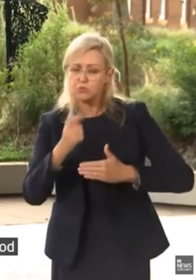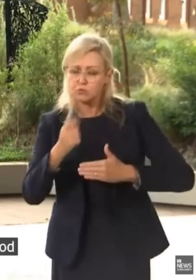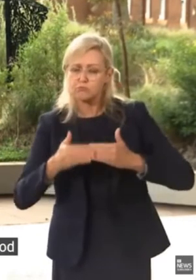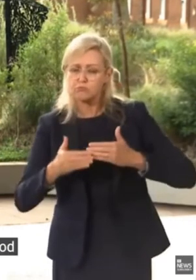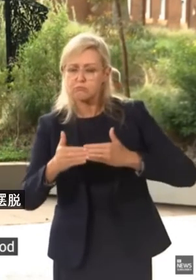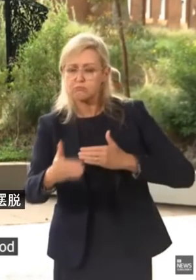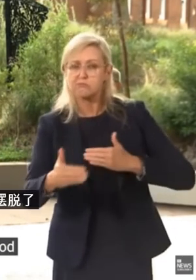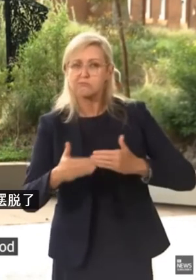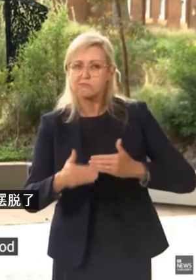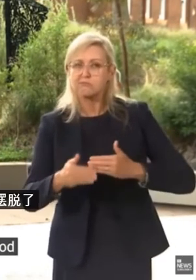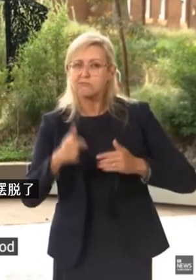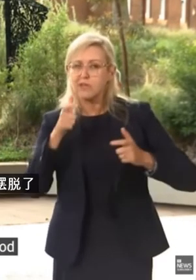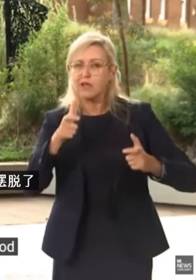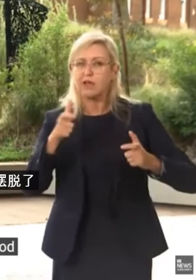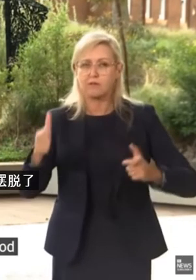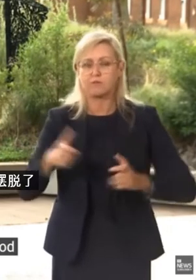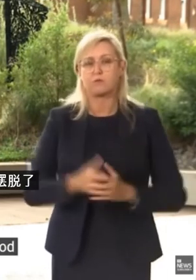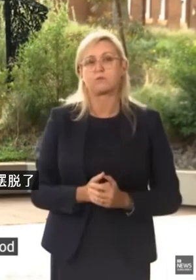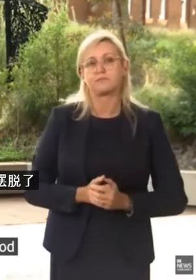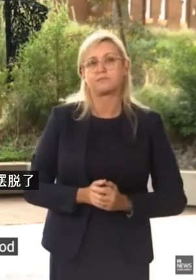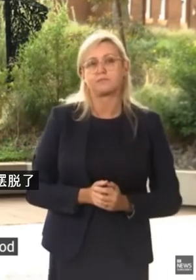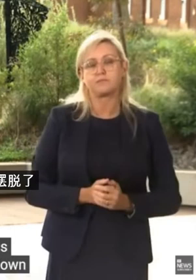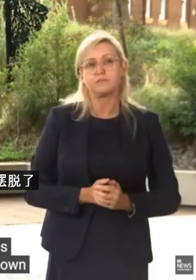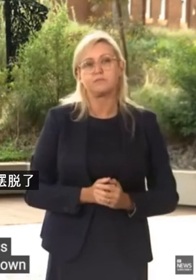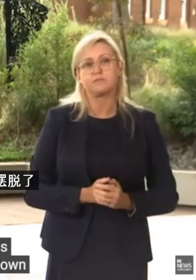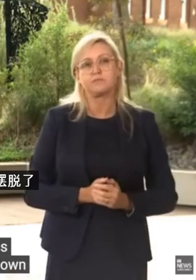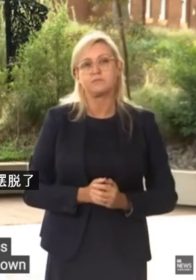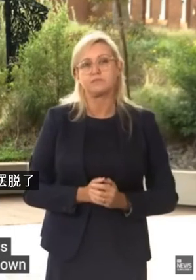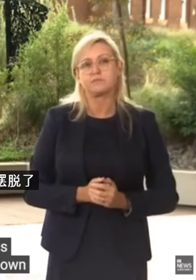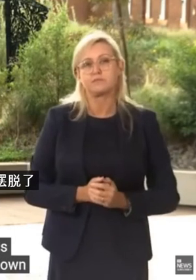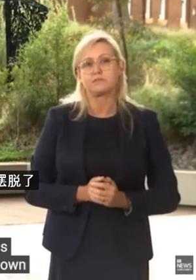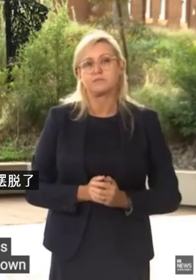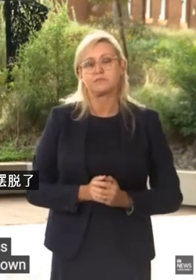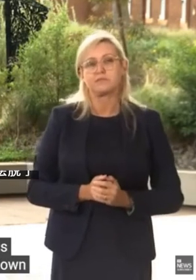Over previous years when we've come out of lockdown, we've had 4